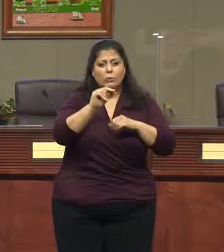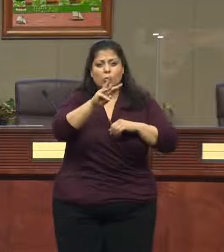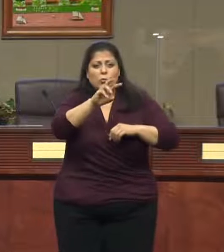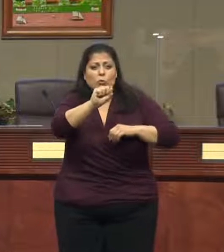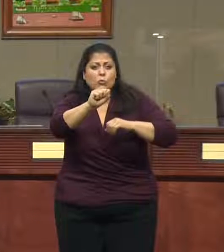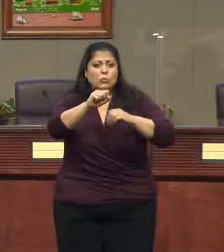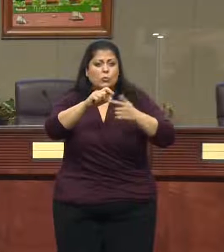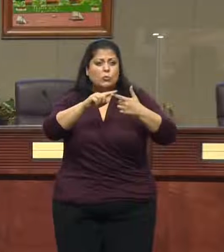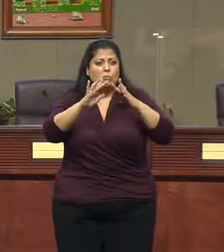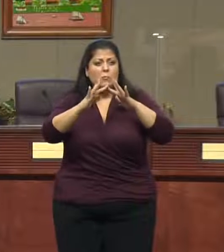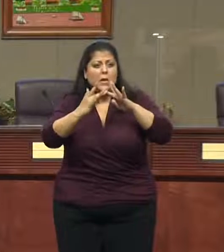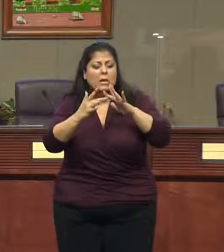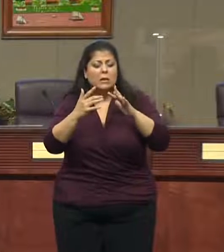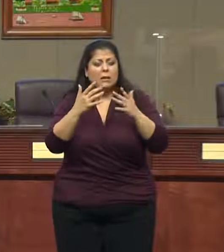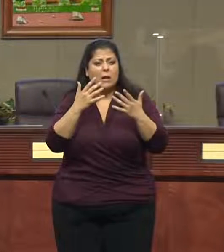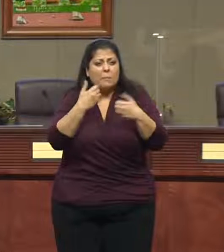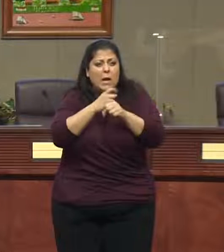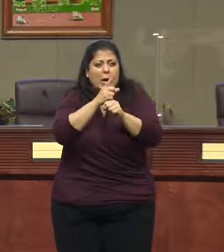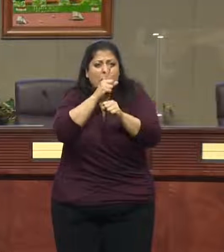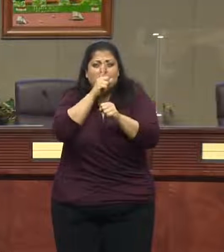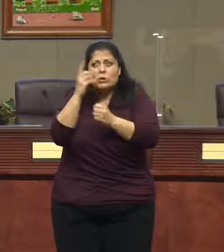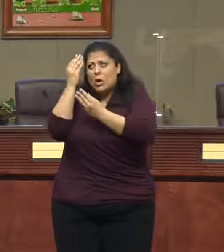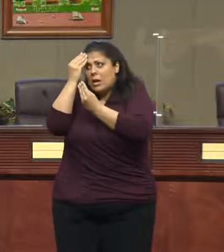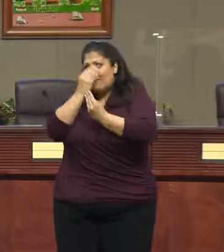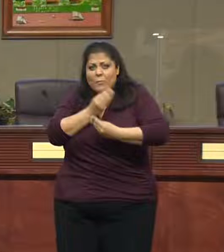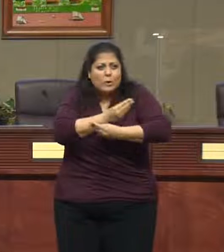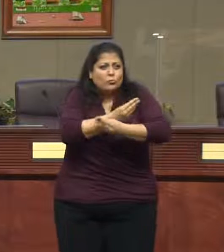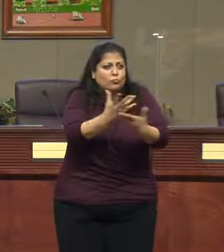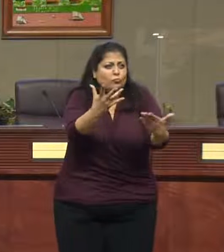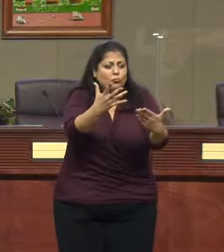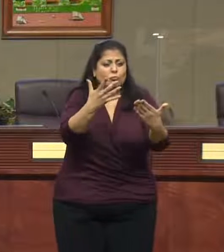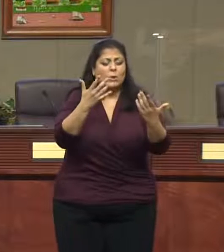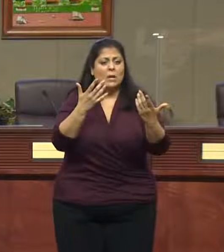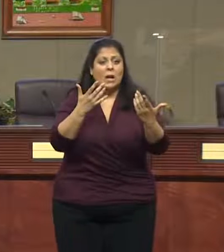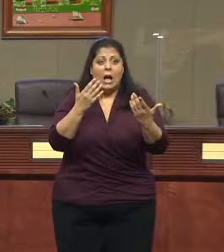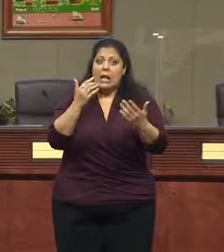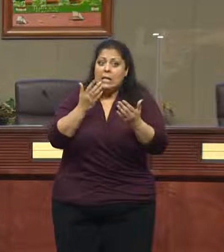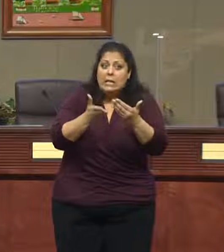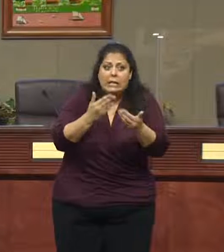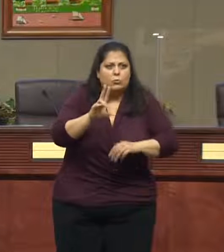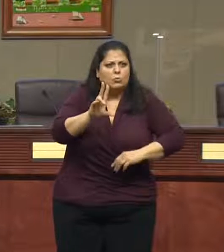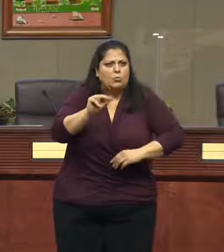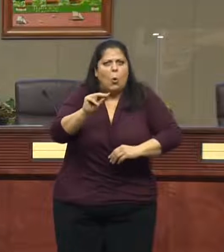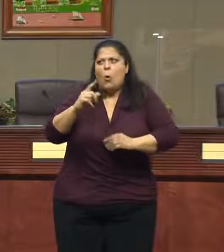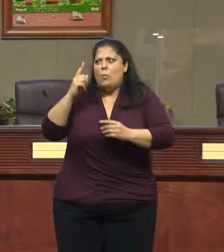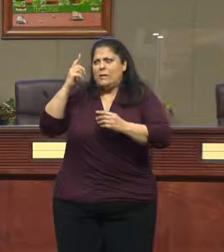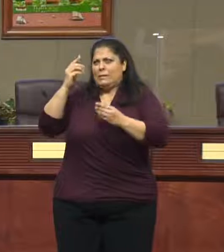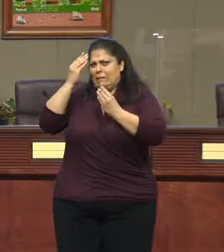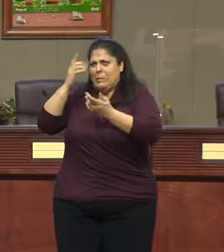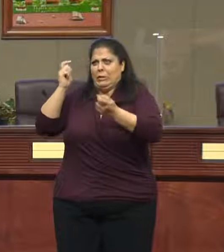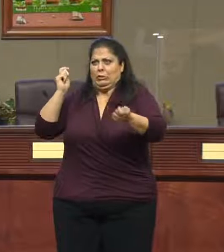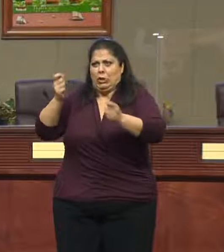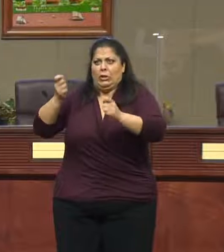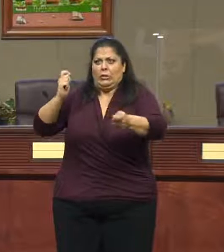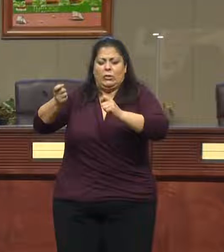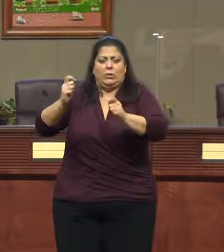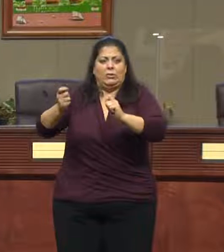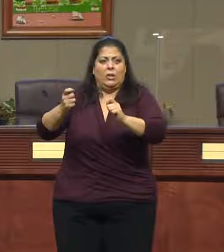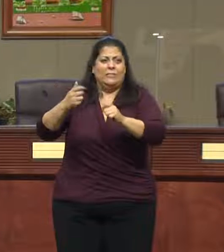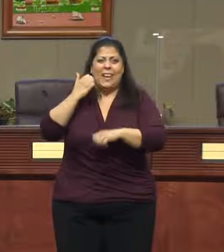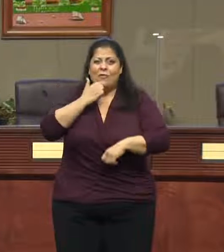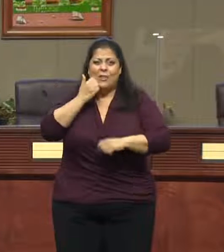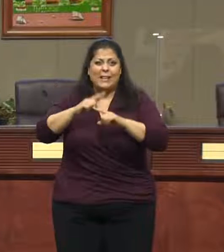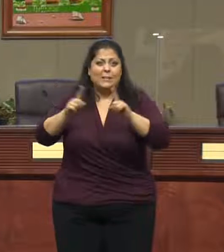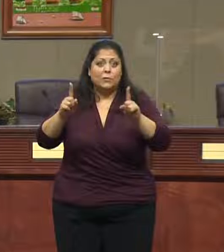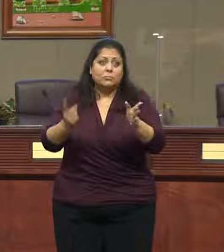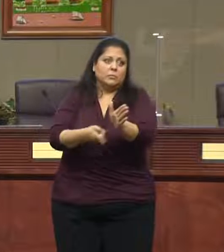easy task as the information changes, if not daily, perhaps even hourly, and sometimes is difficult to